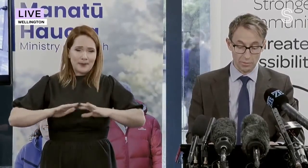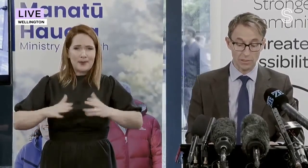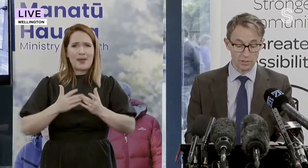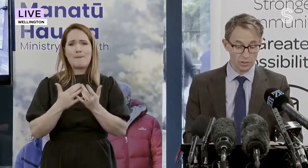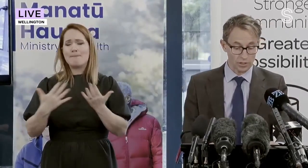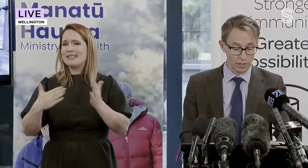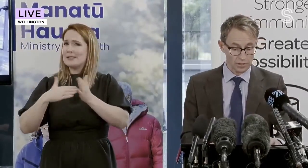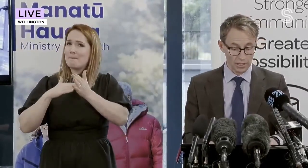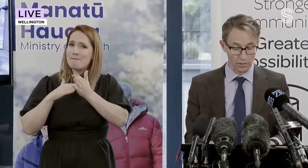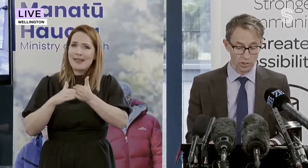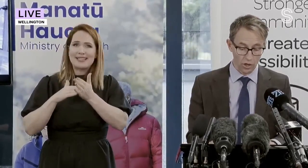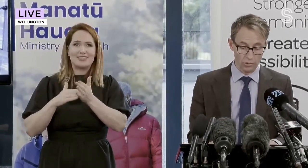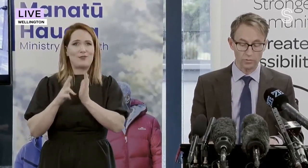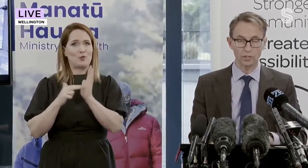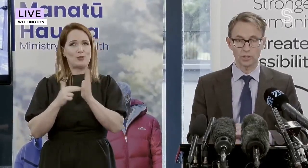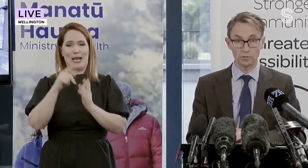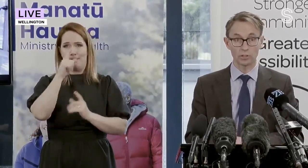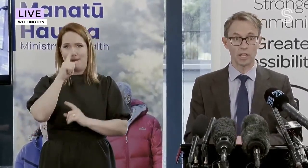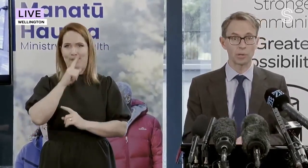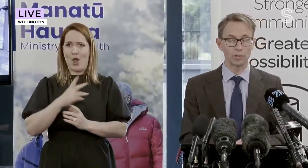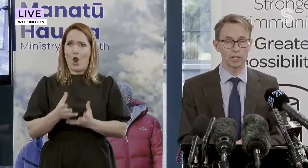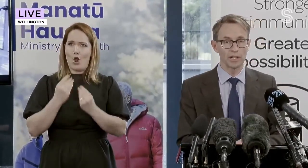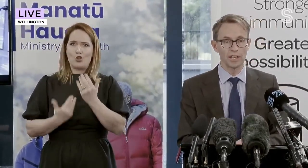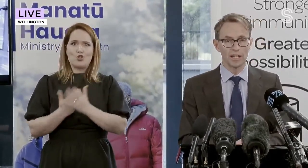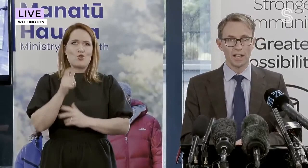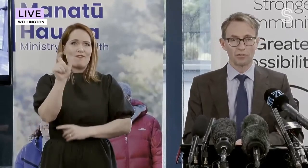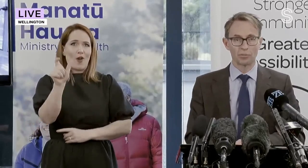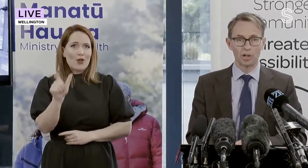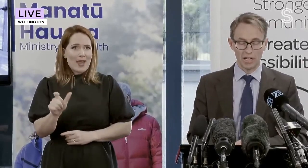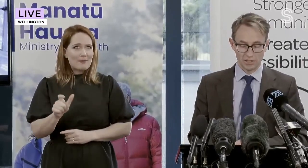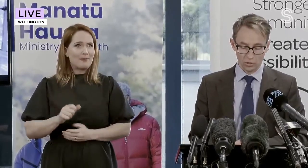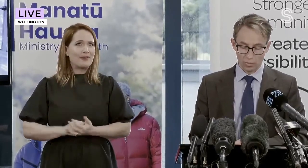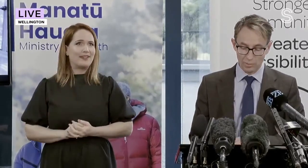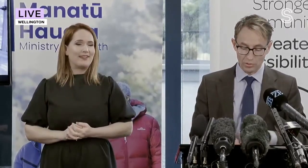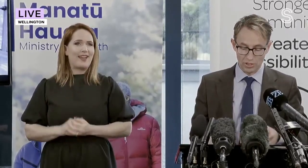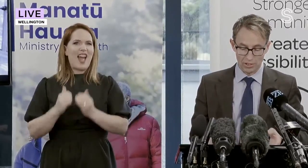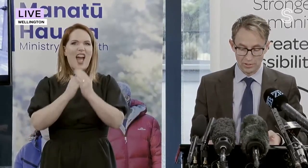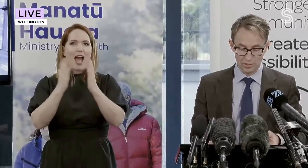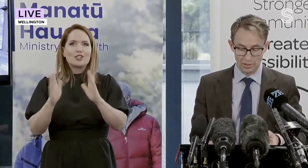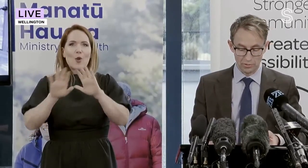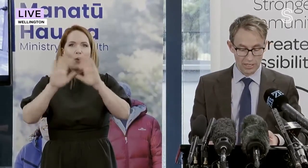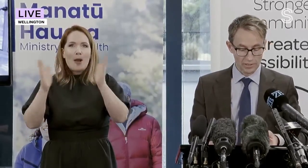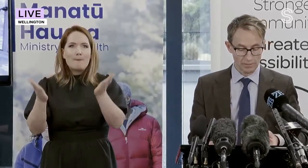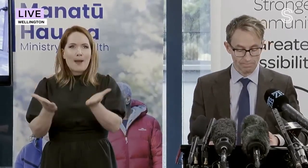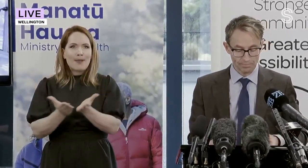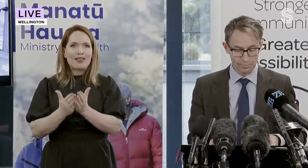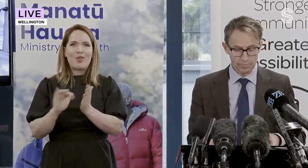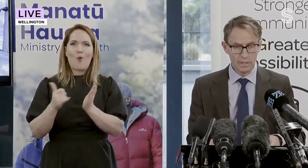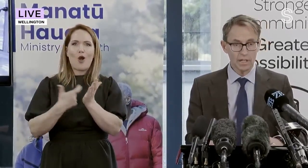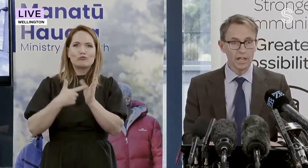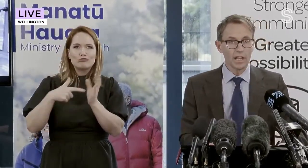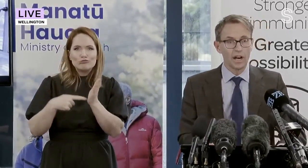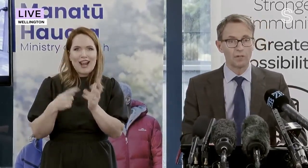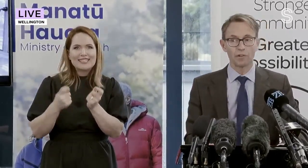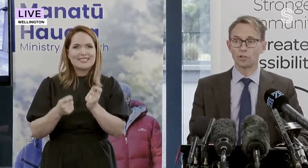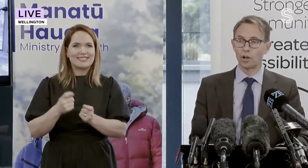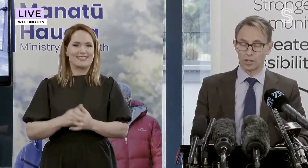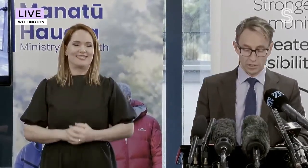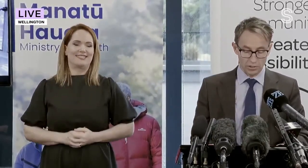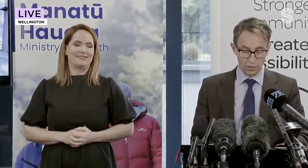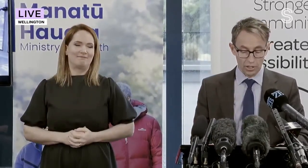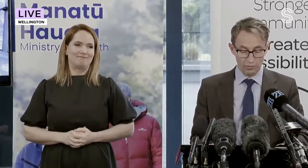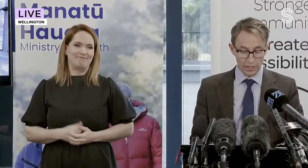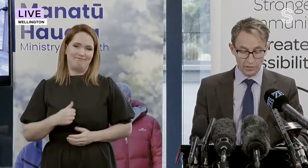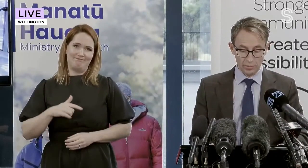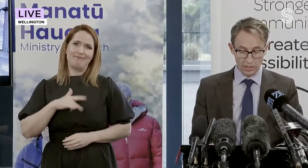Zealanders, and learned a whole new vocabulary, from household bubbles to rats. I feel